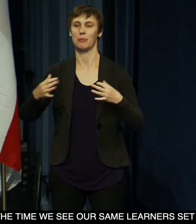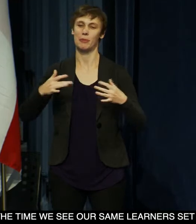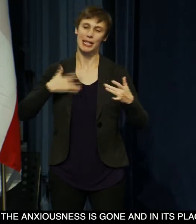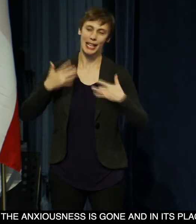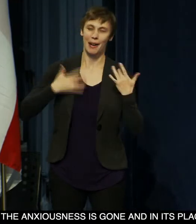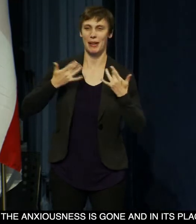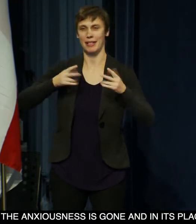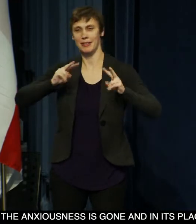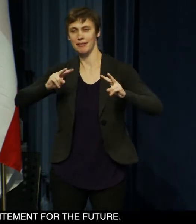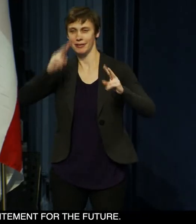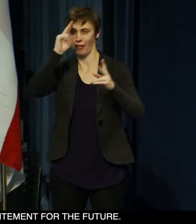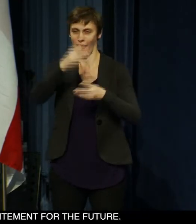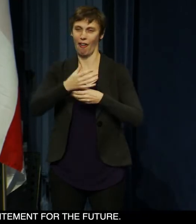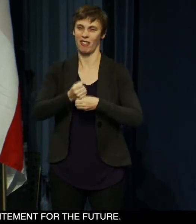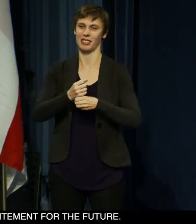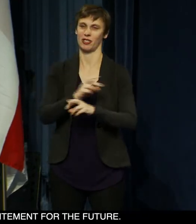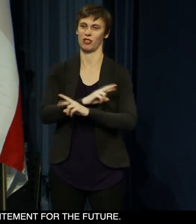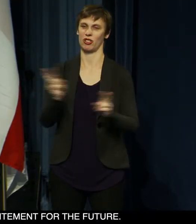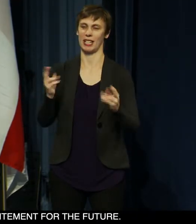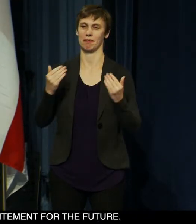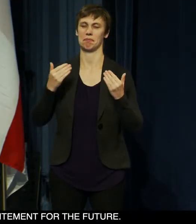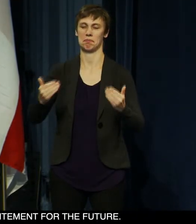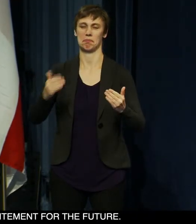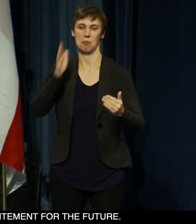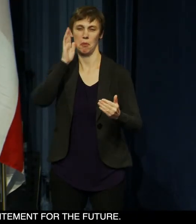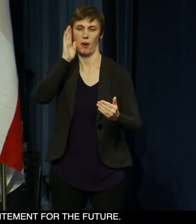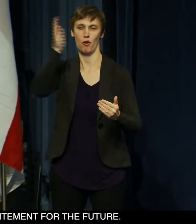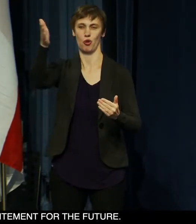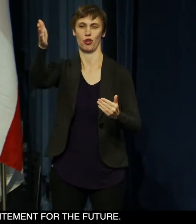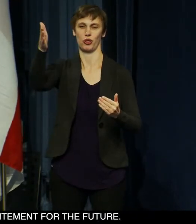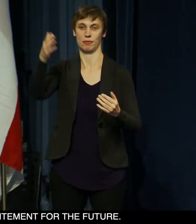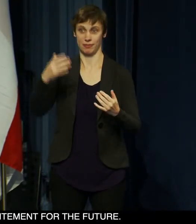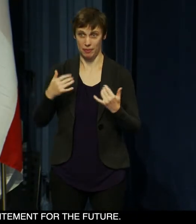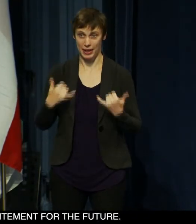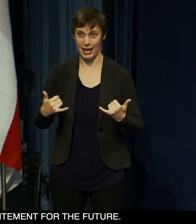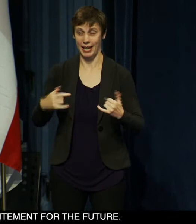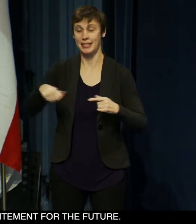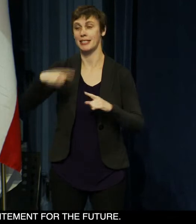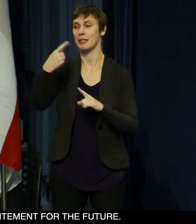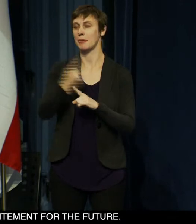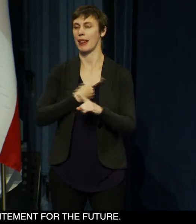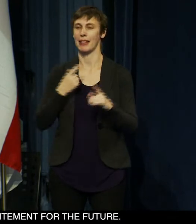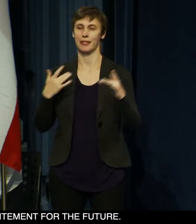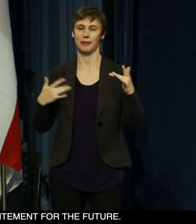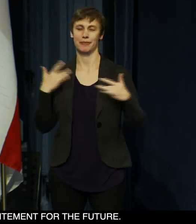That's what makes this day and this month so exciting, the most wonderful time of